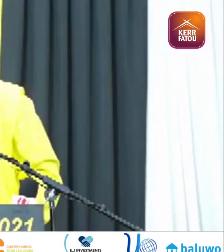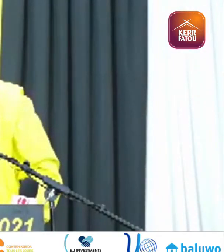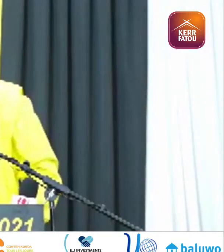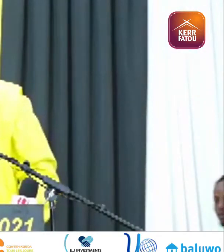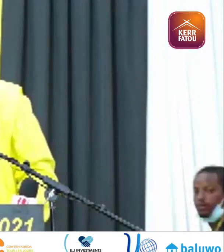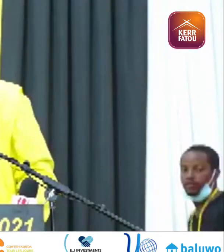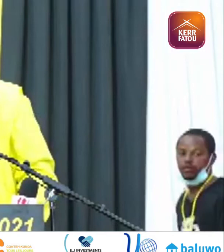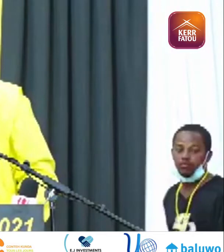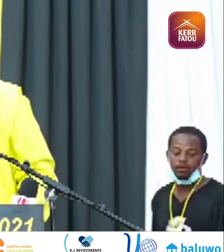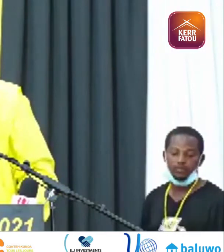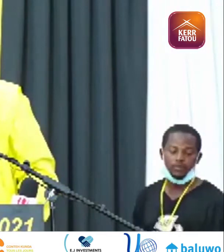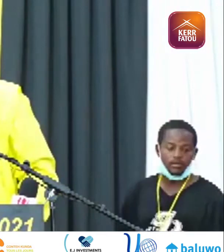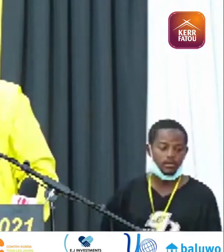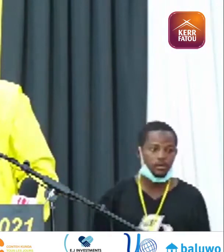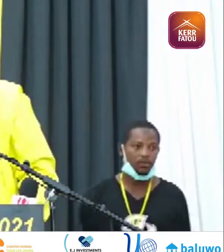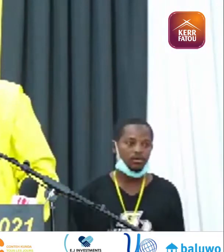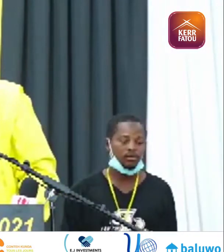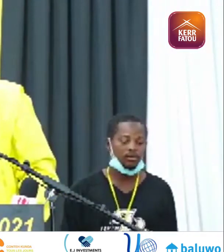na mo kendolu